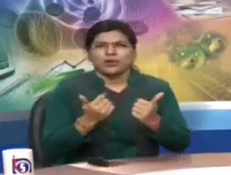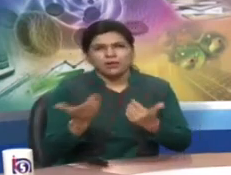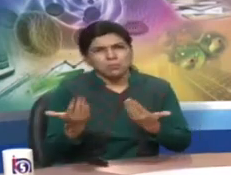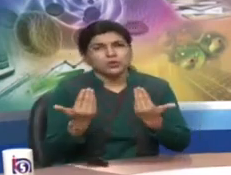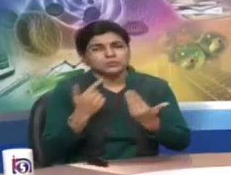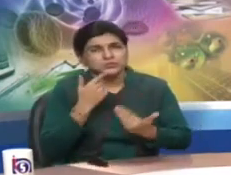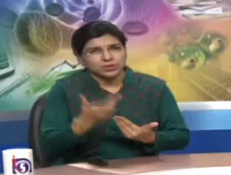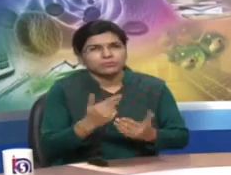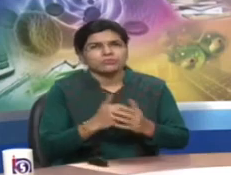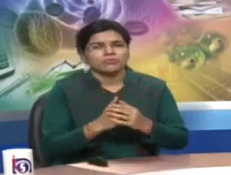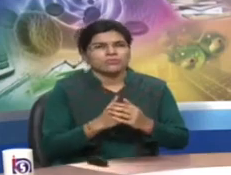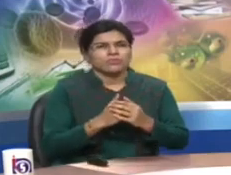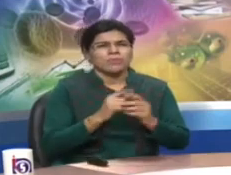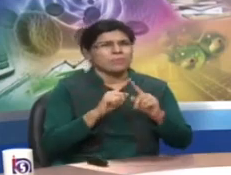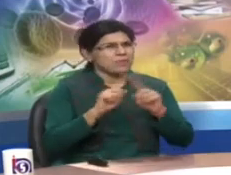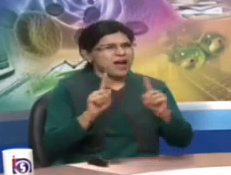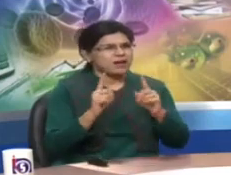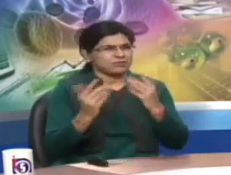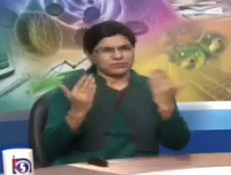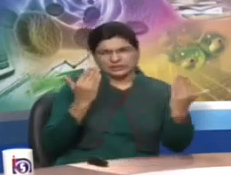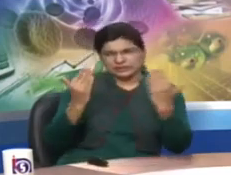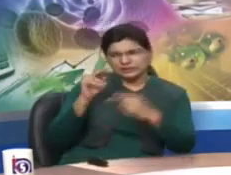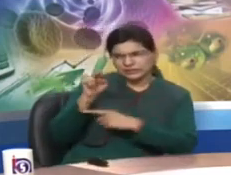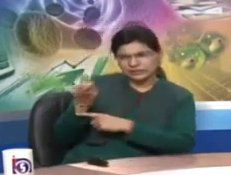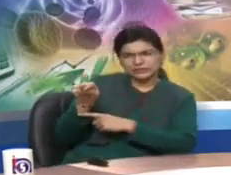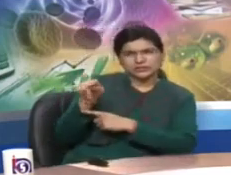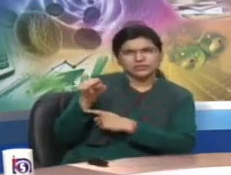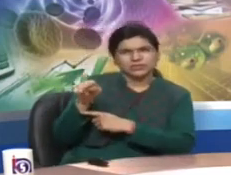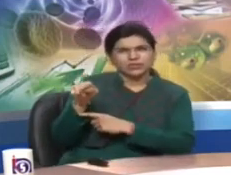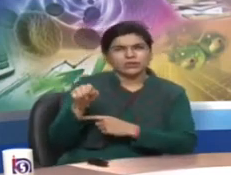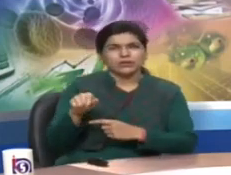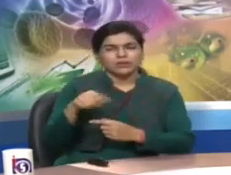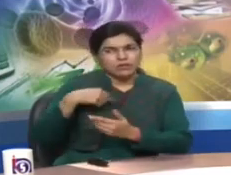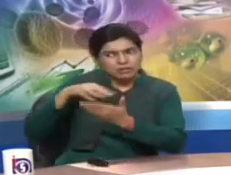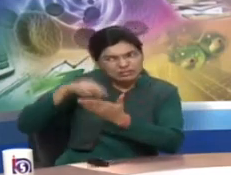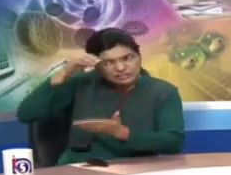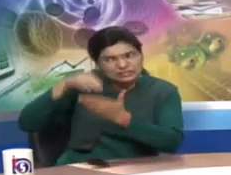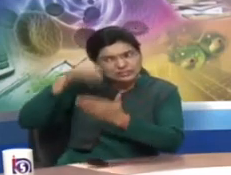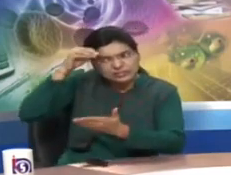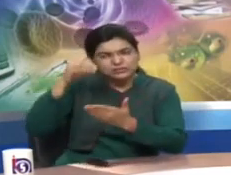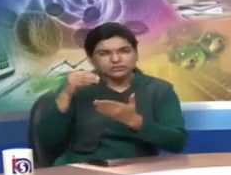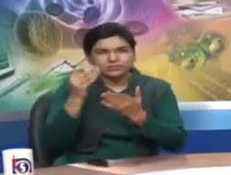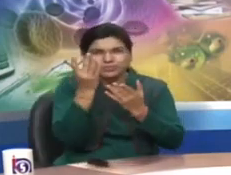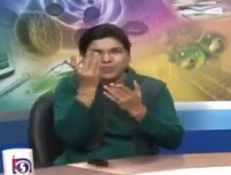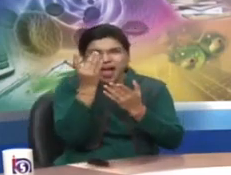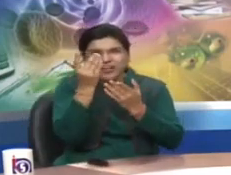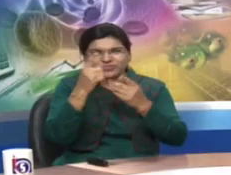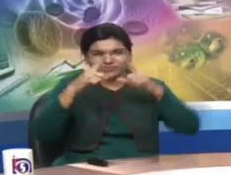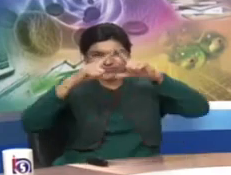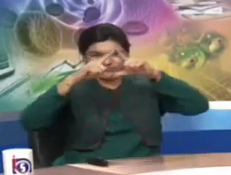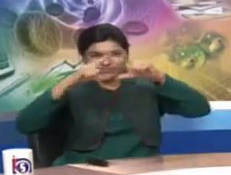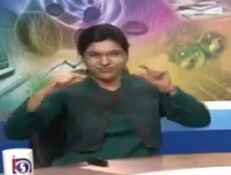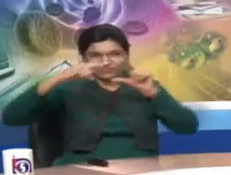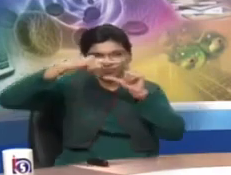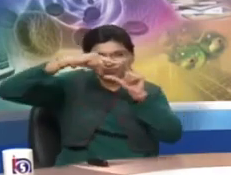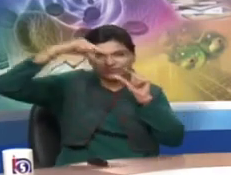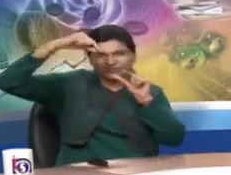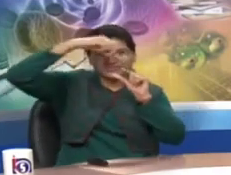about using the carpenter tools. Instead, he says he